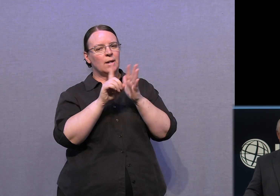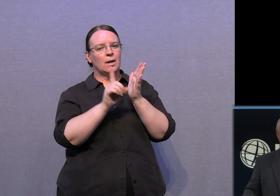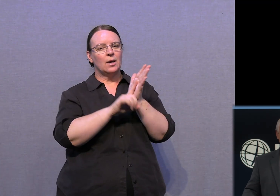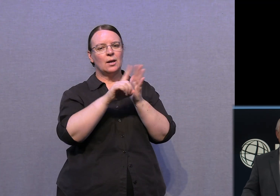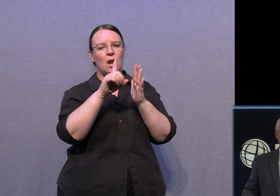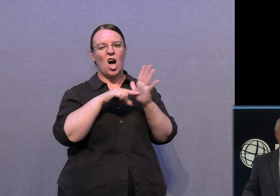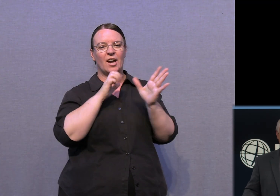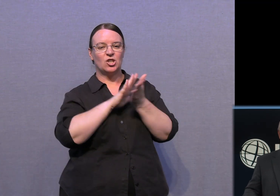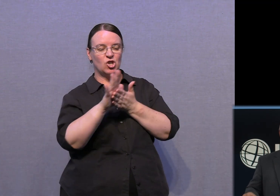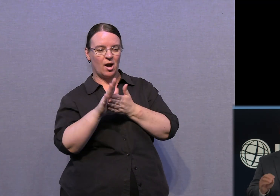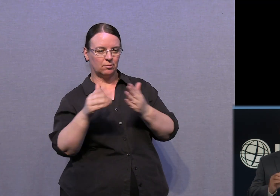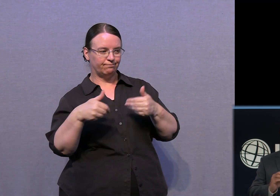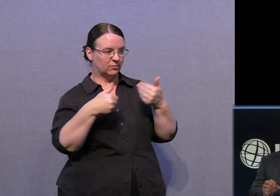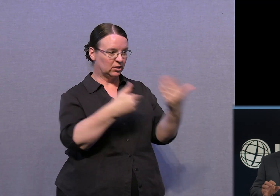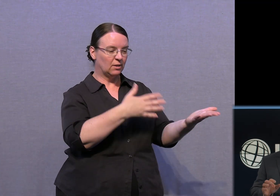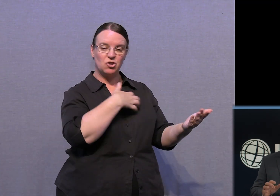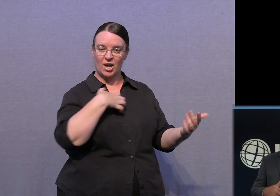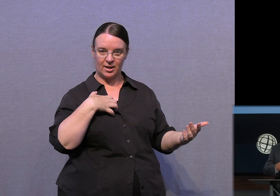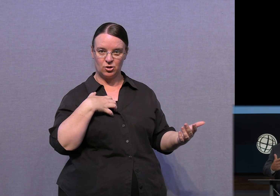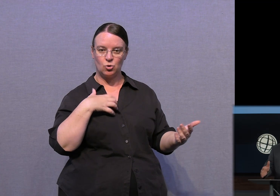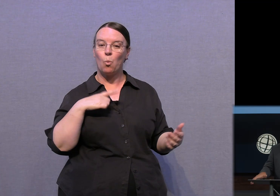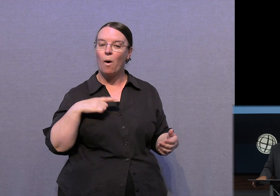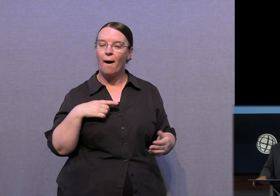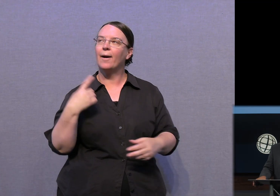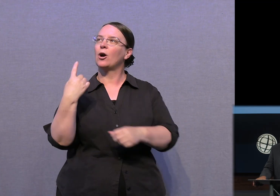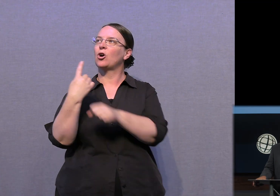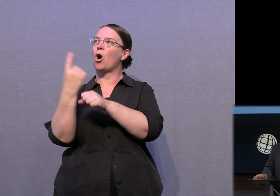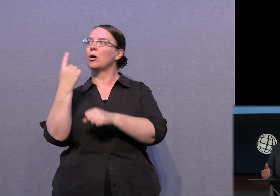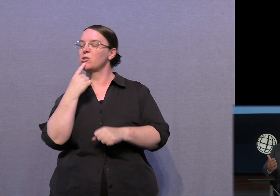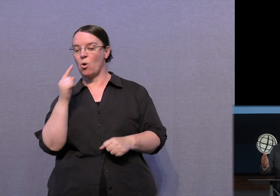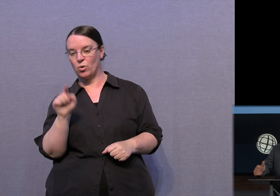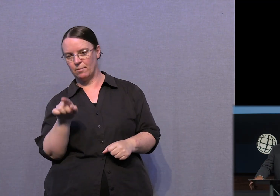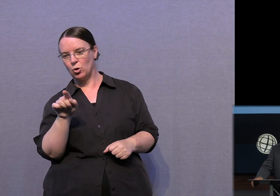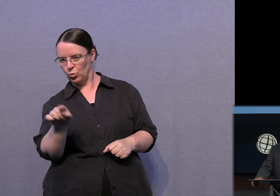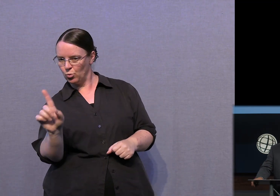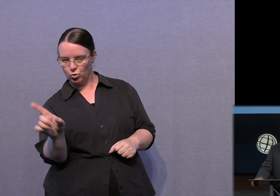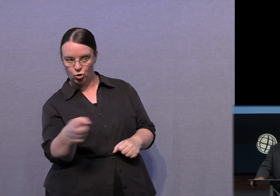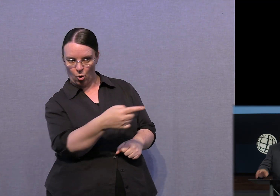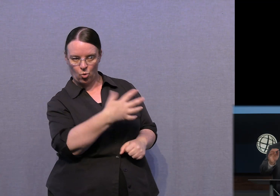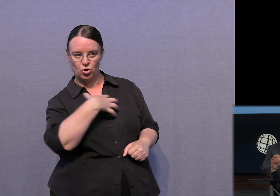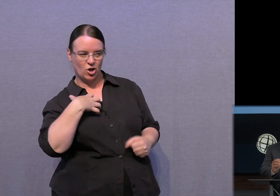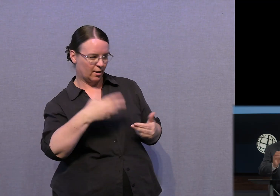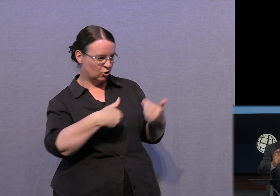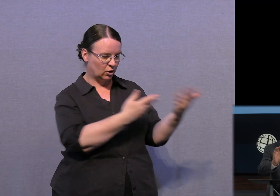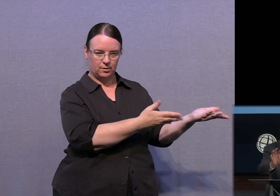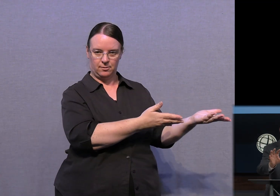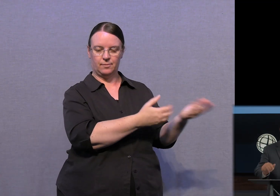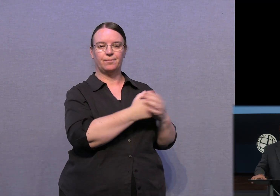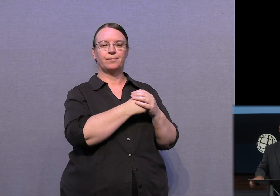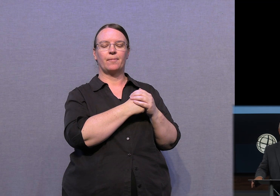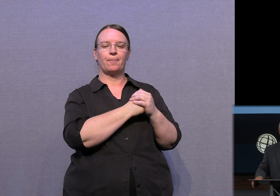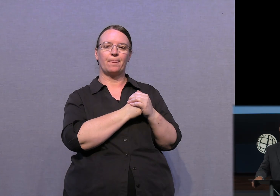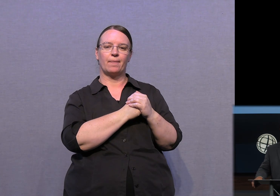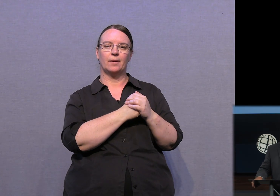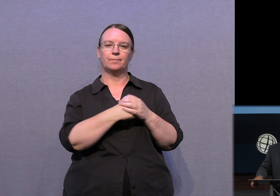you'll find that everything he did was at God's command. It wasn't his own initiative. It wasn't just something he dreamed up, but God had instructed him